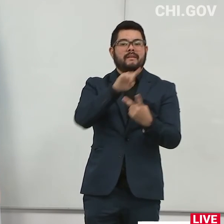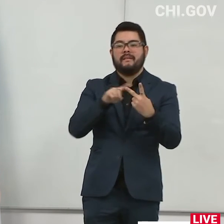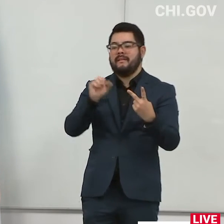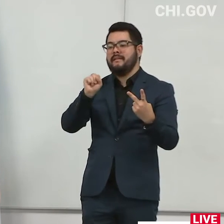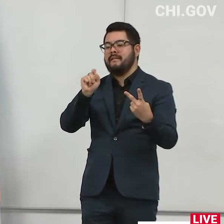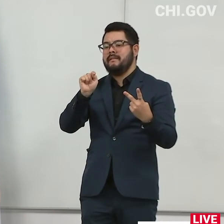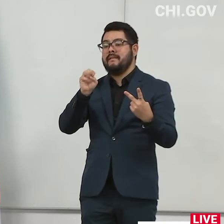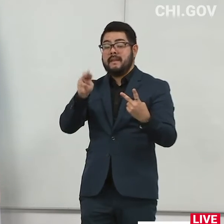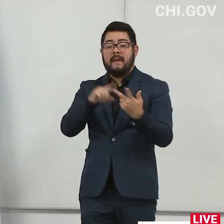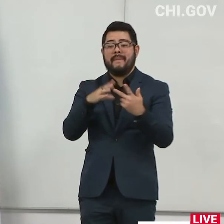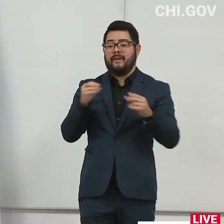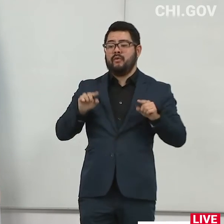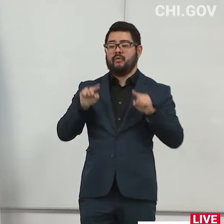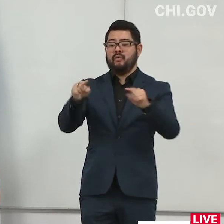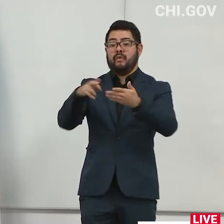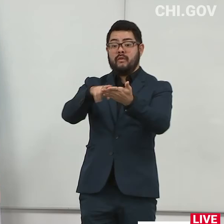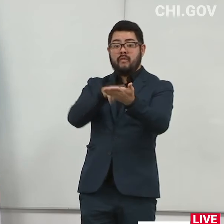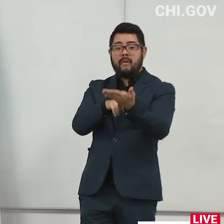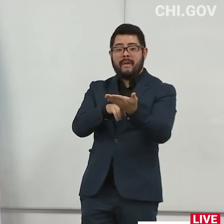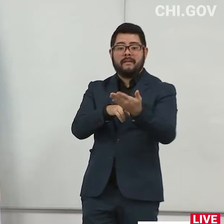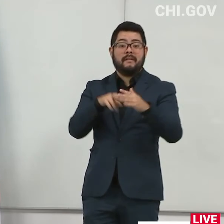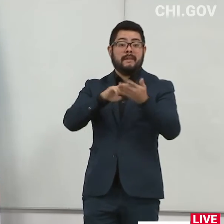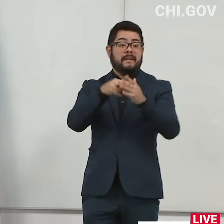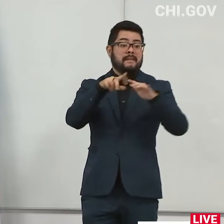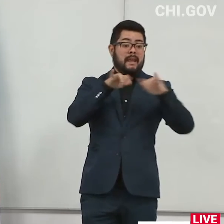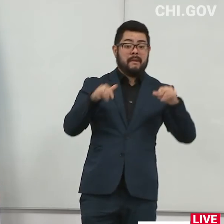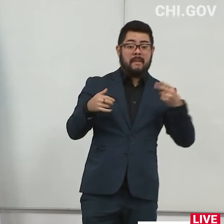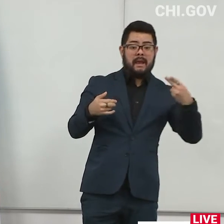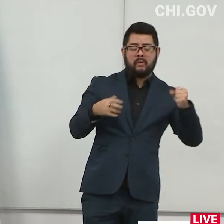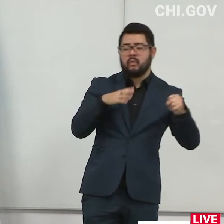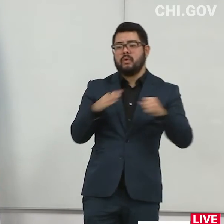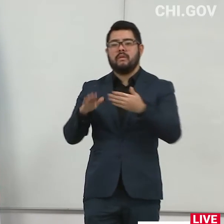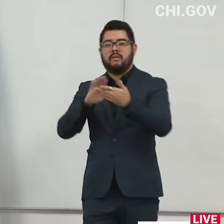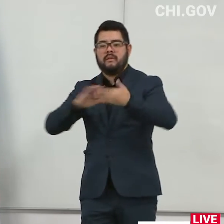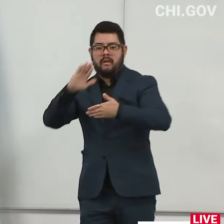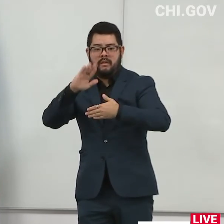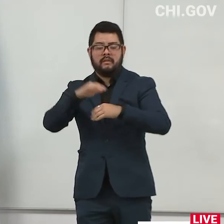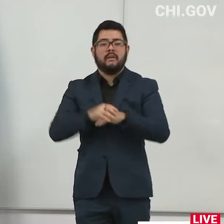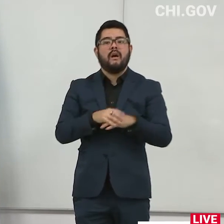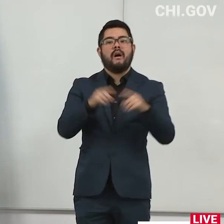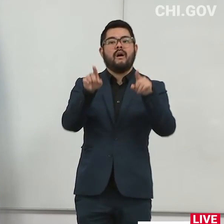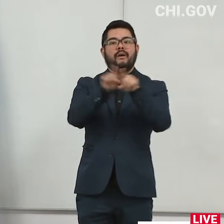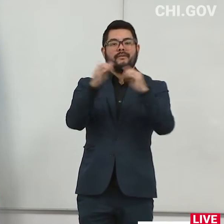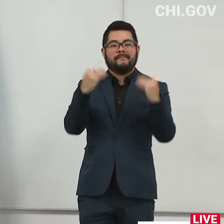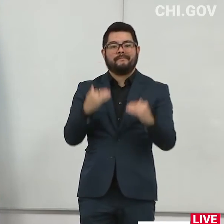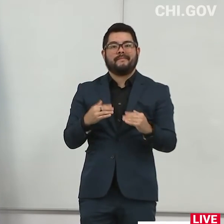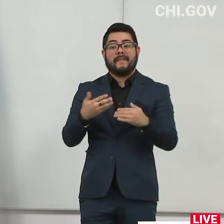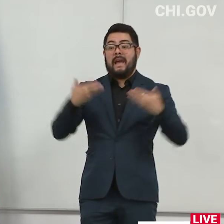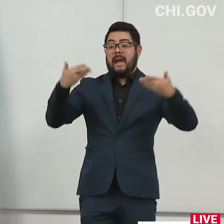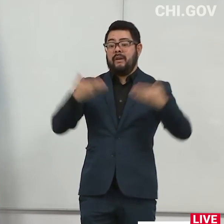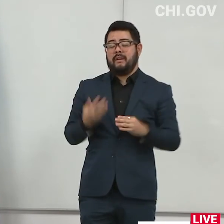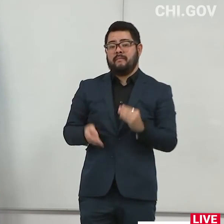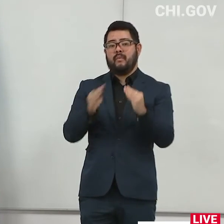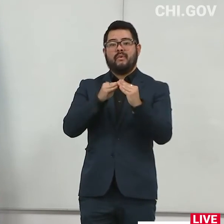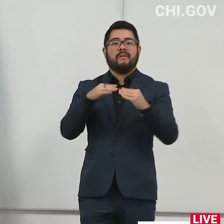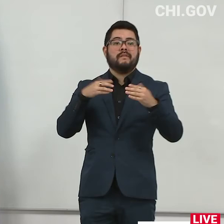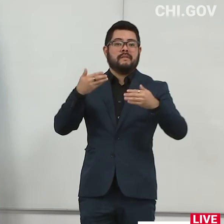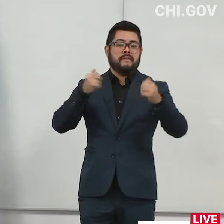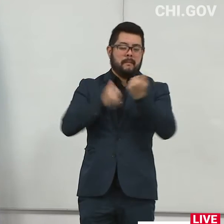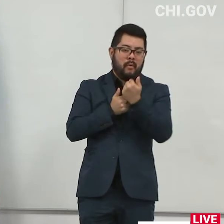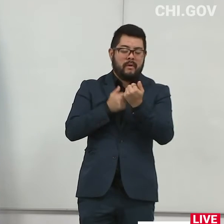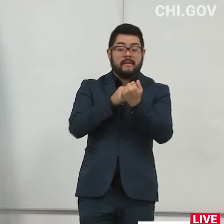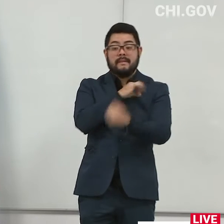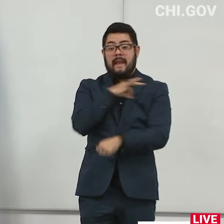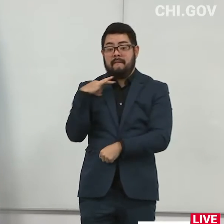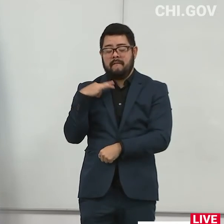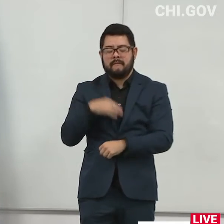enrollment with our city colleges, and through hiring additional support staff. And let me remind anyone who has